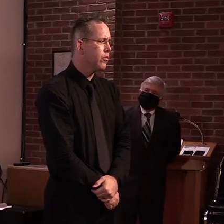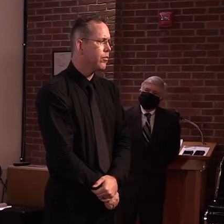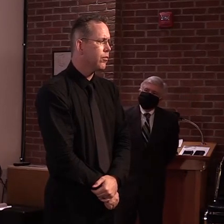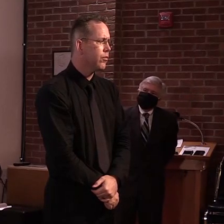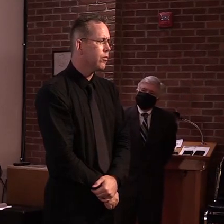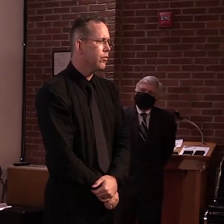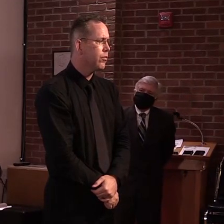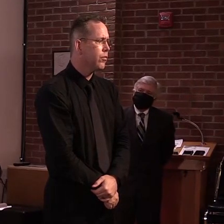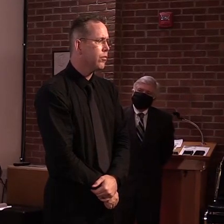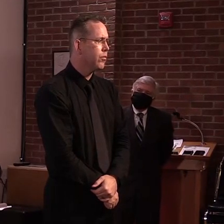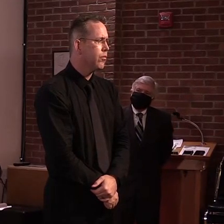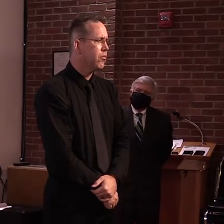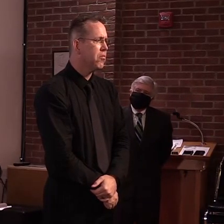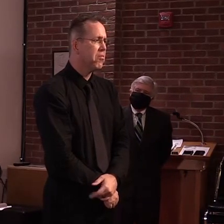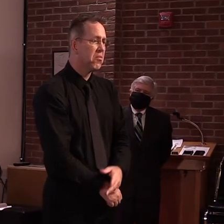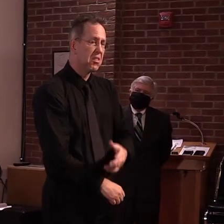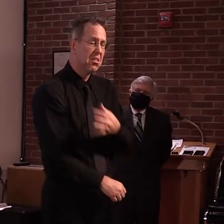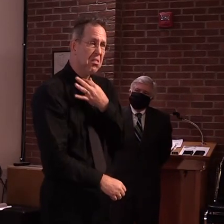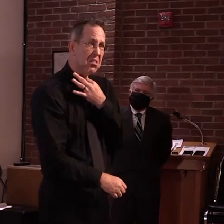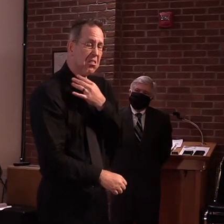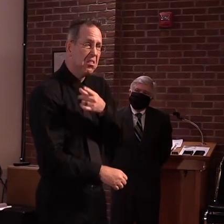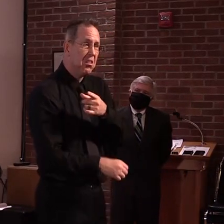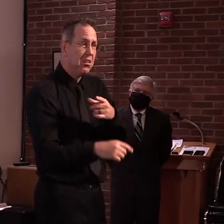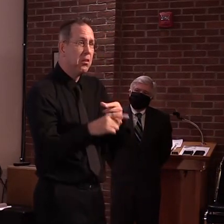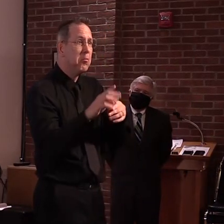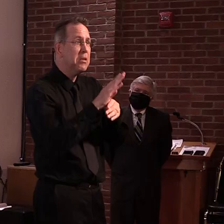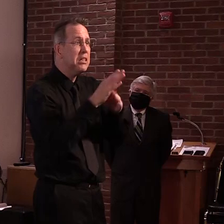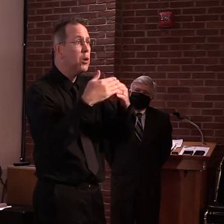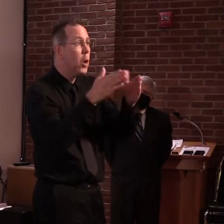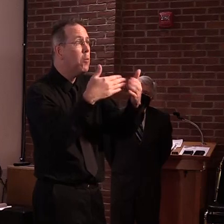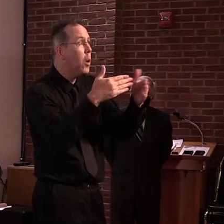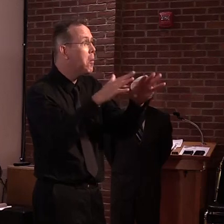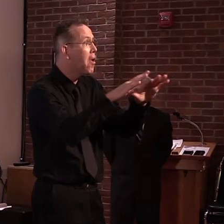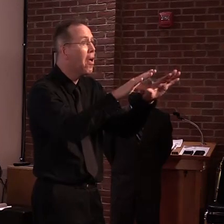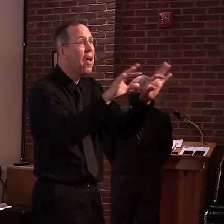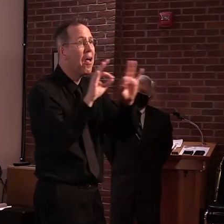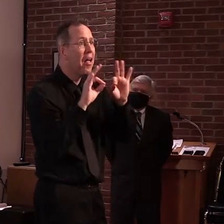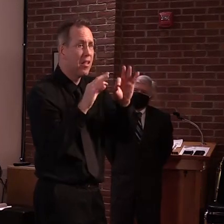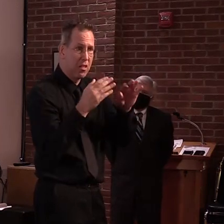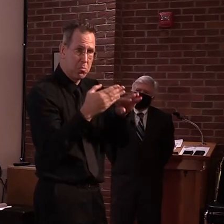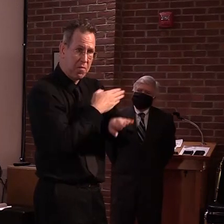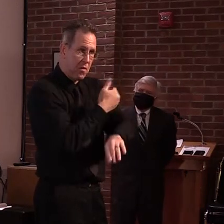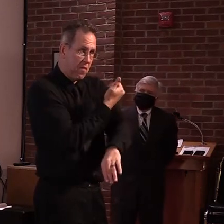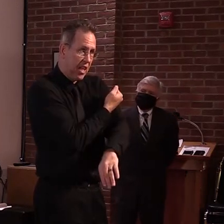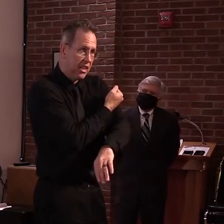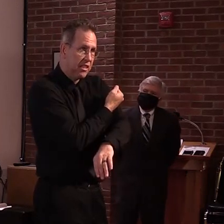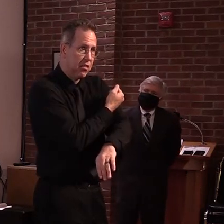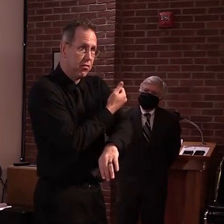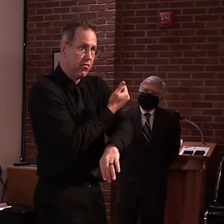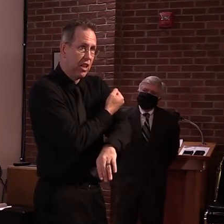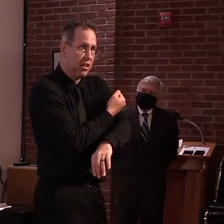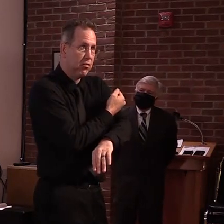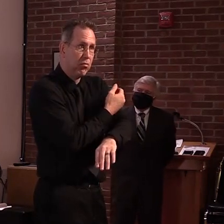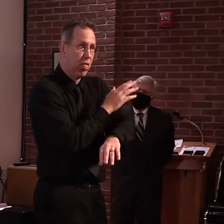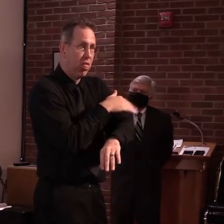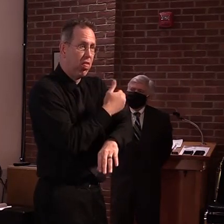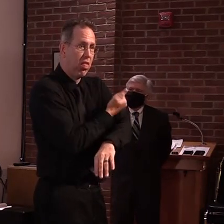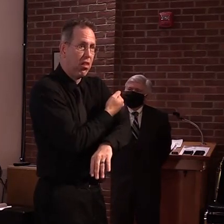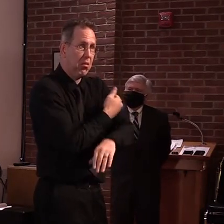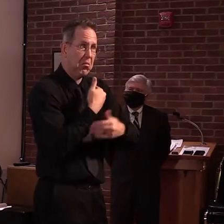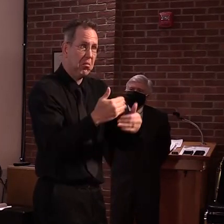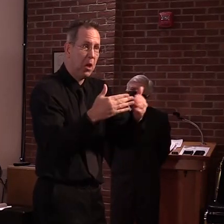No, you know, I don't think we can. We can't wait for a vaccine. I mean, that would be the best case scenario